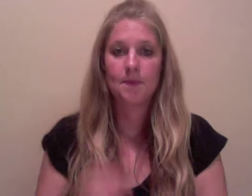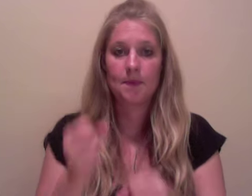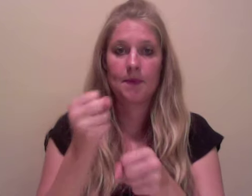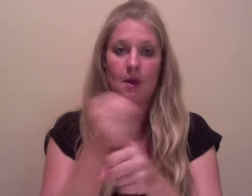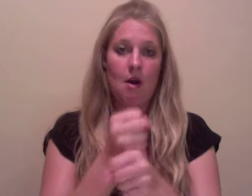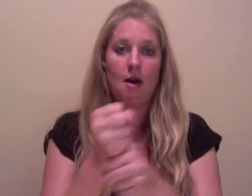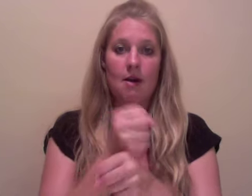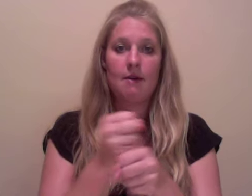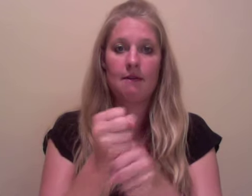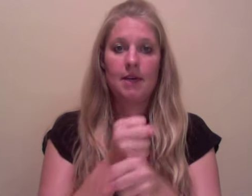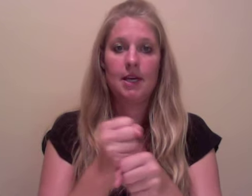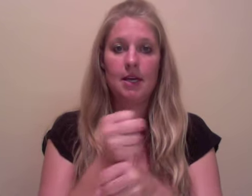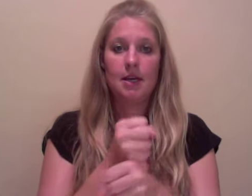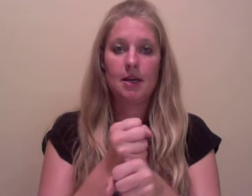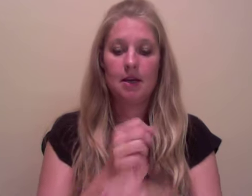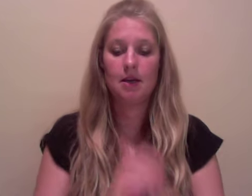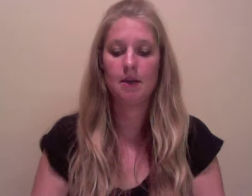And this is the sign for coffee.